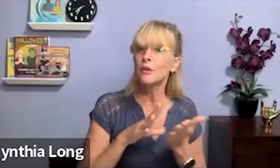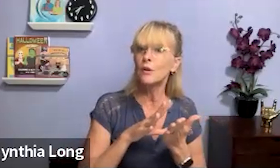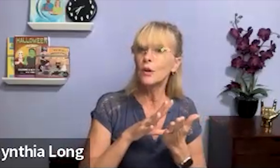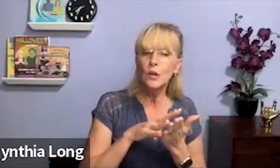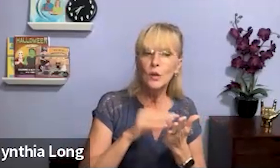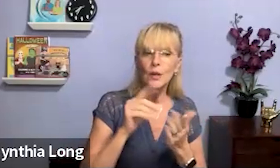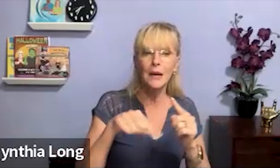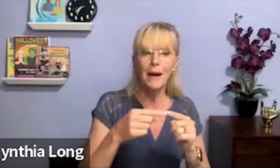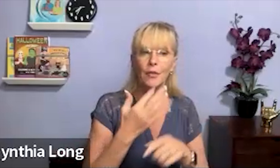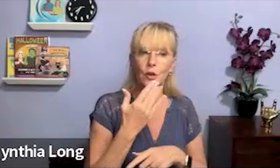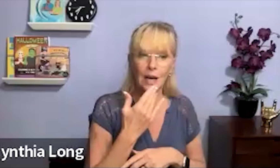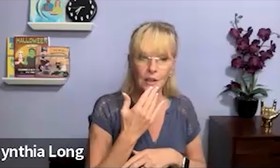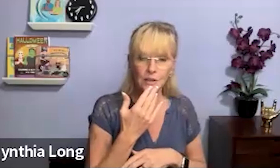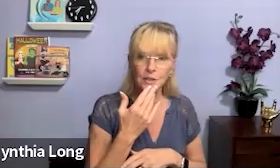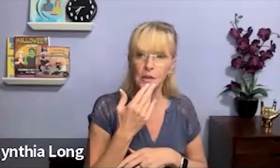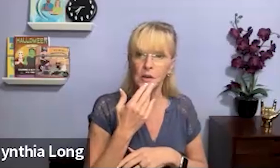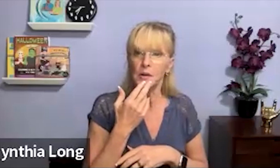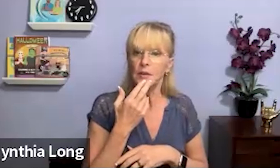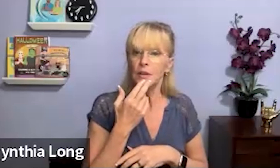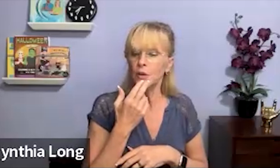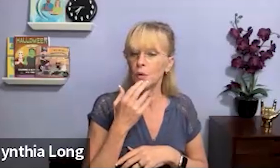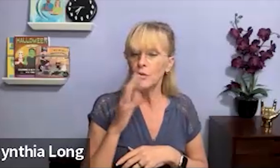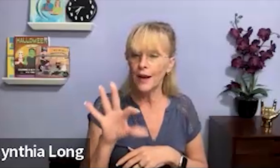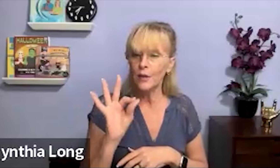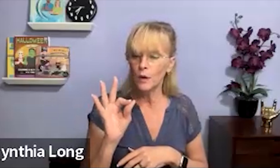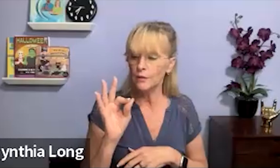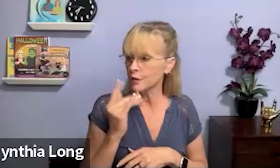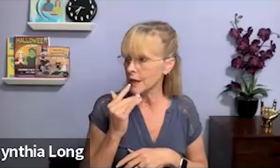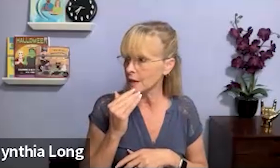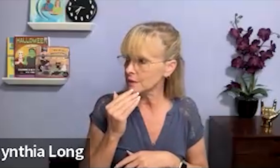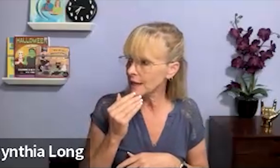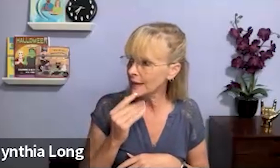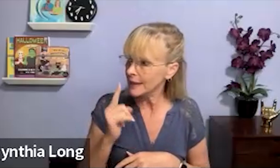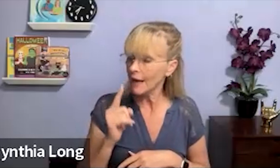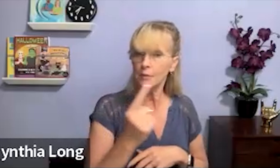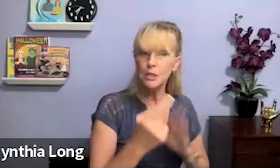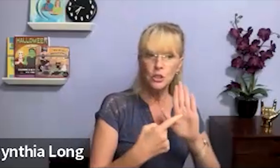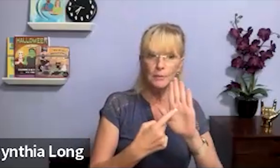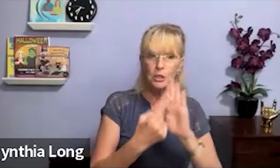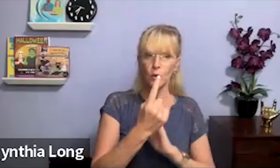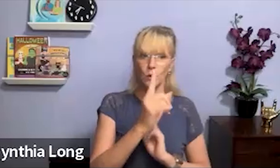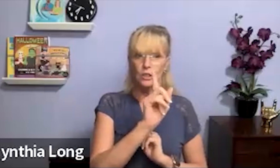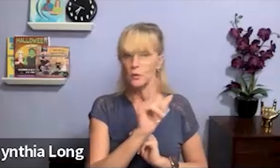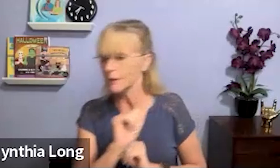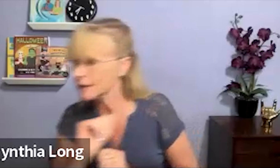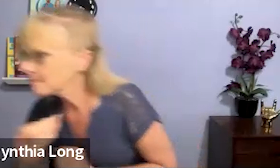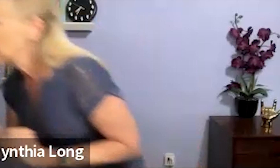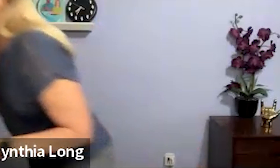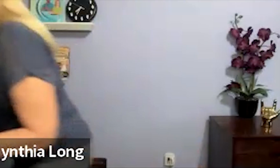they're learning about their colors, you find the one for colors. I think I have, let me show you one, just 1 minute.